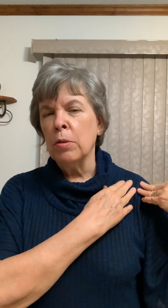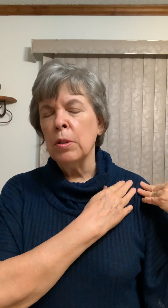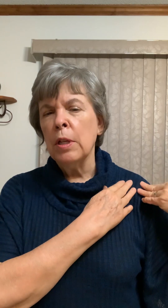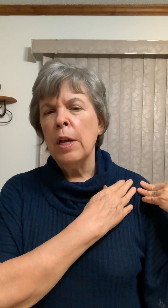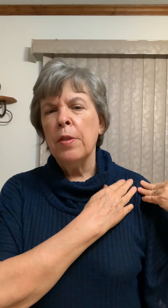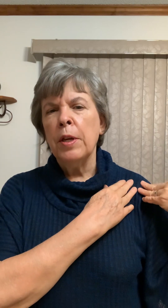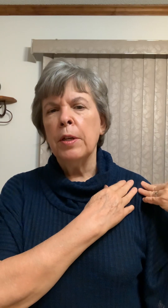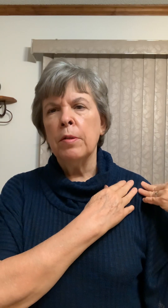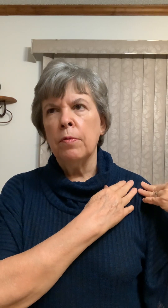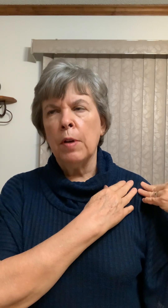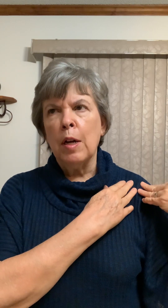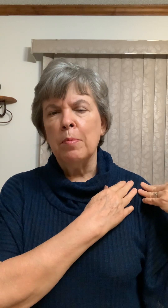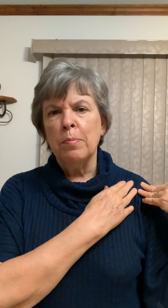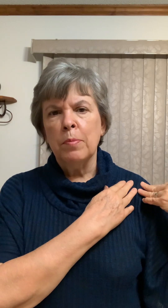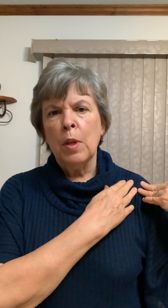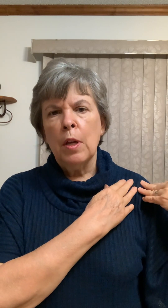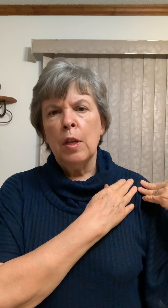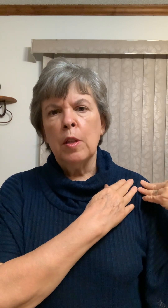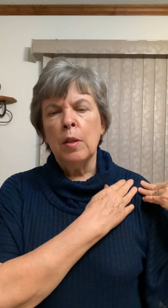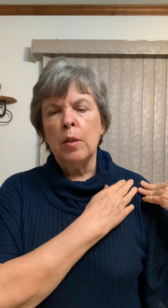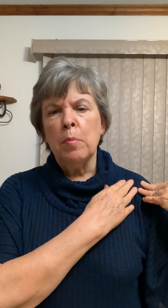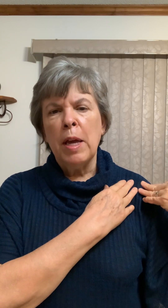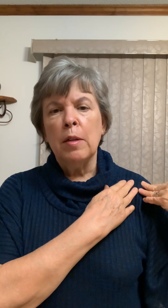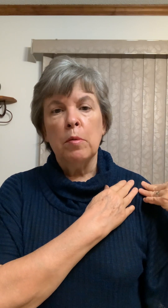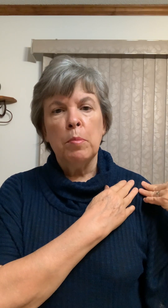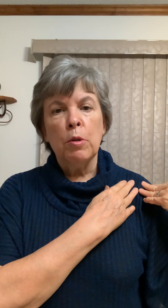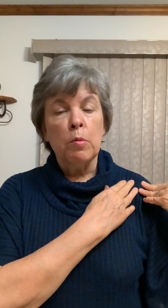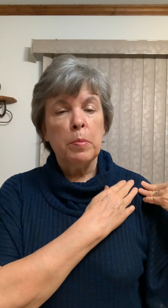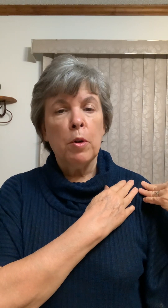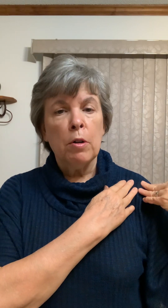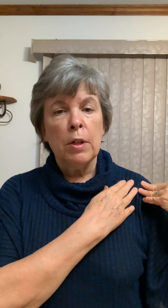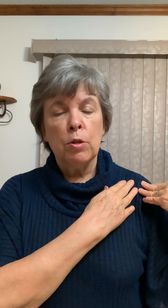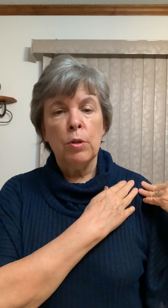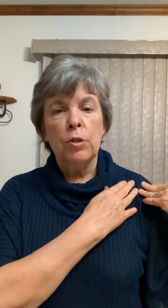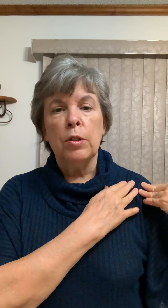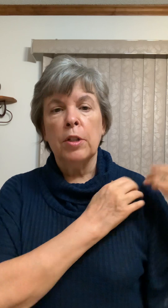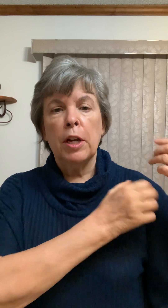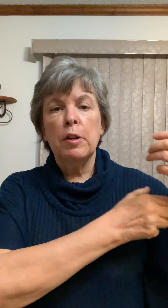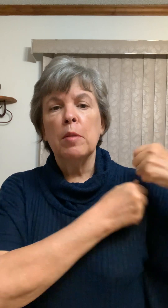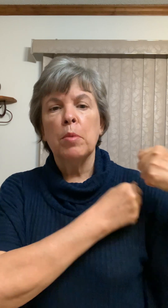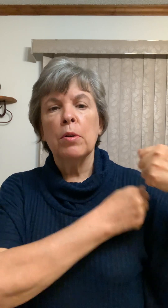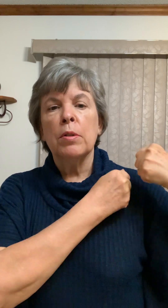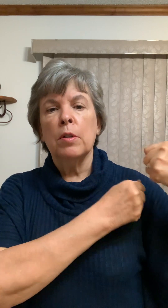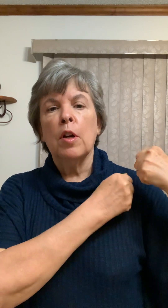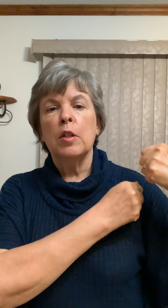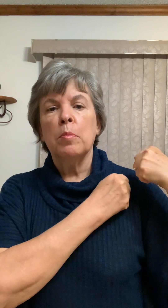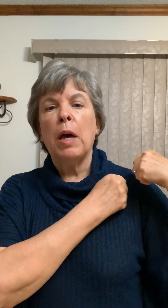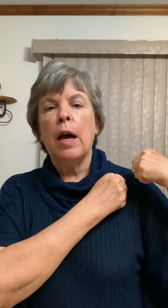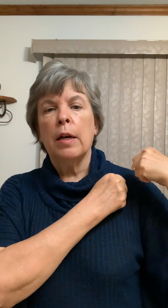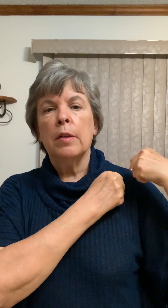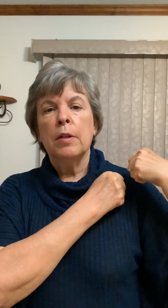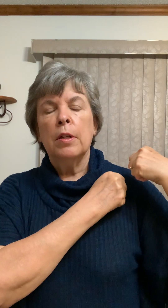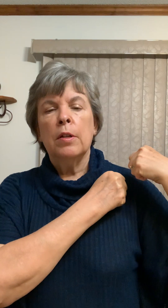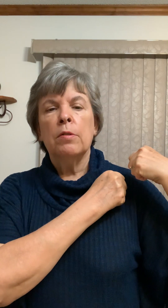burden. Think of the man in Pilgrim's Progress, Christian, carrying the burden on his back. Okay,